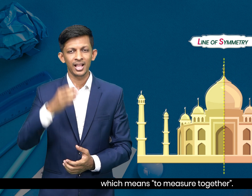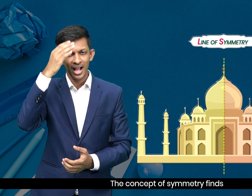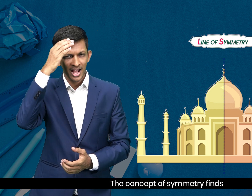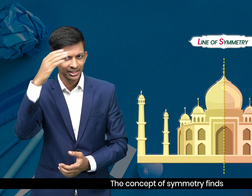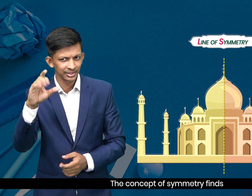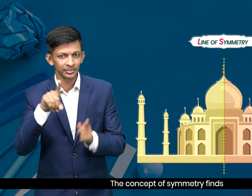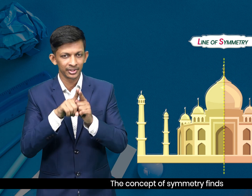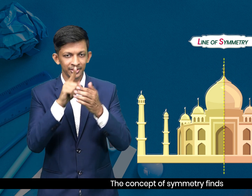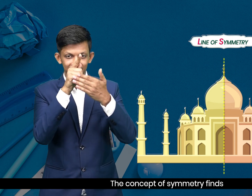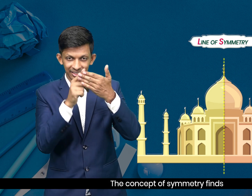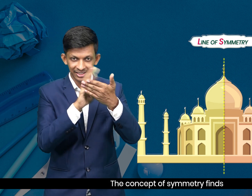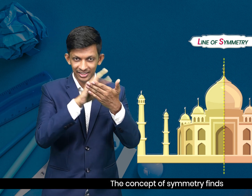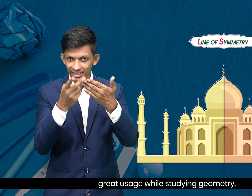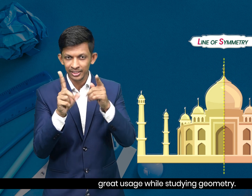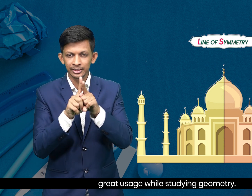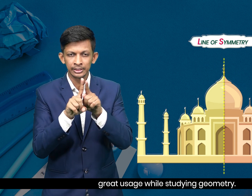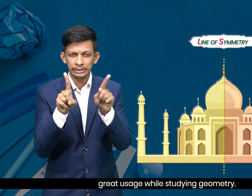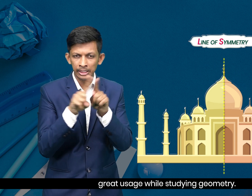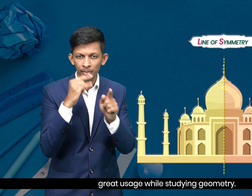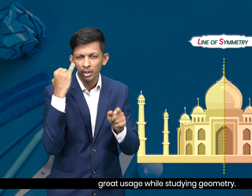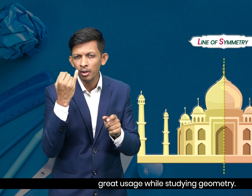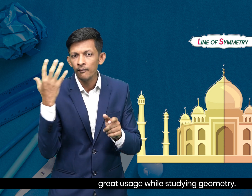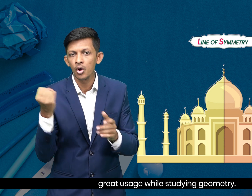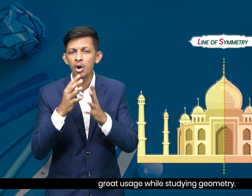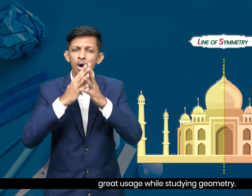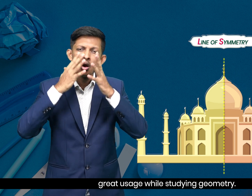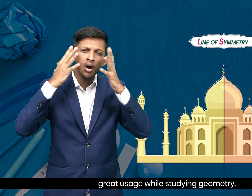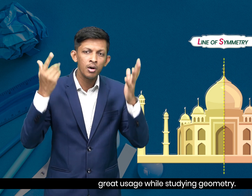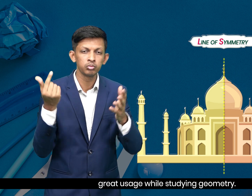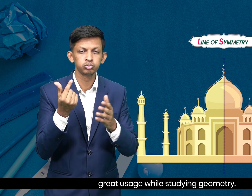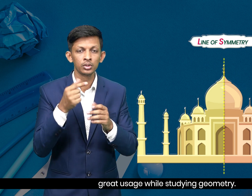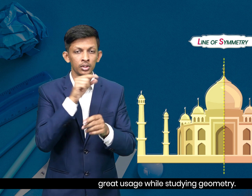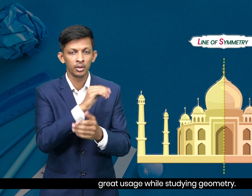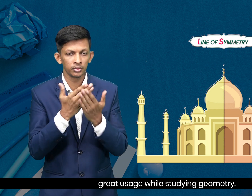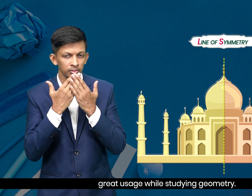The concept of symmetry finds great usage while studying geometry.